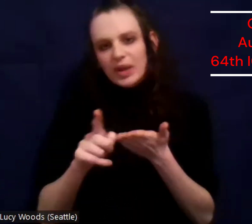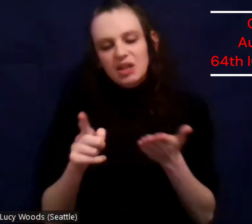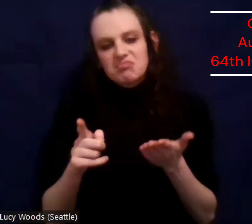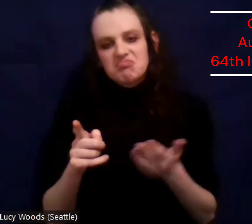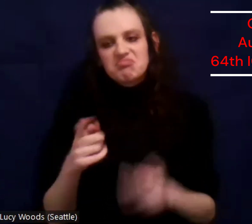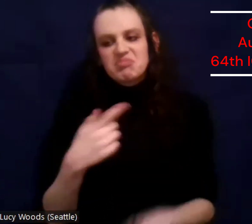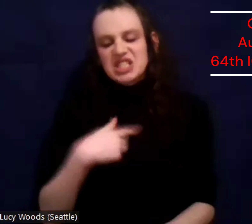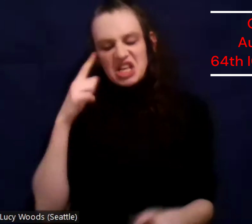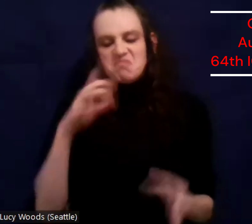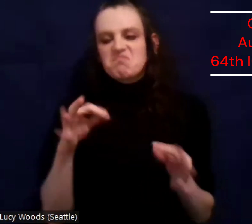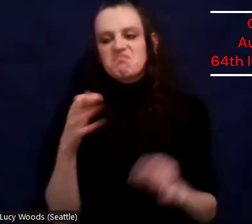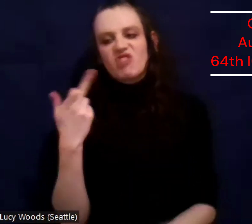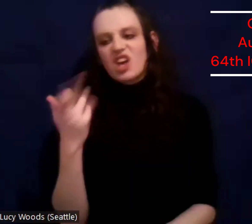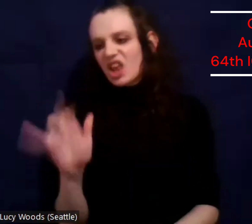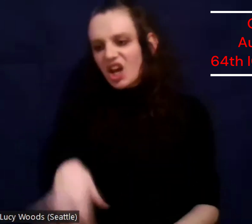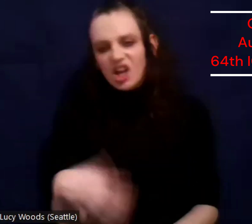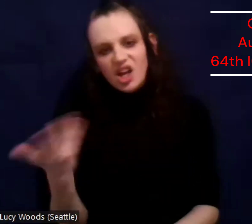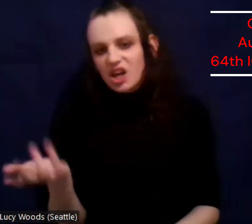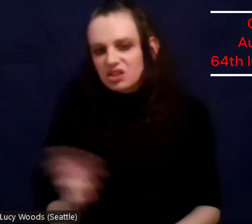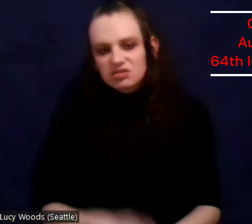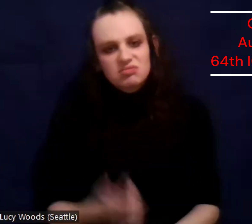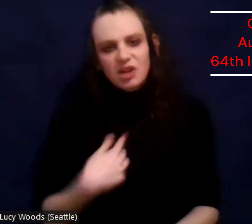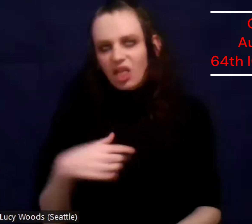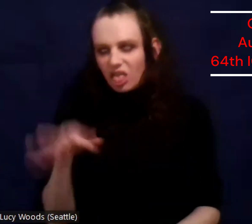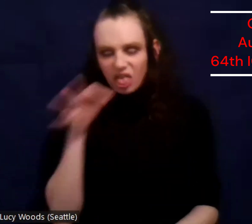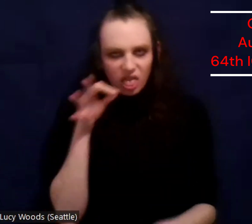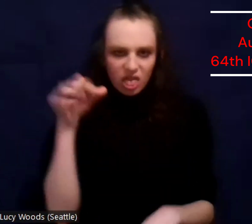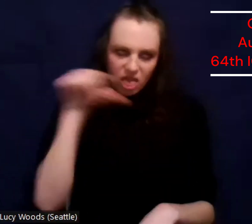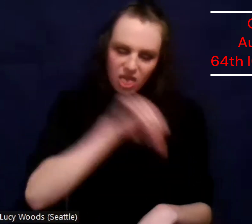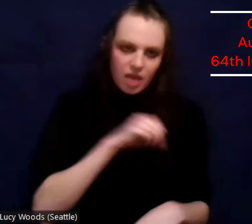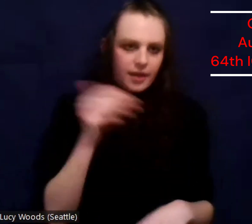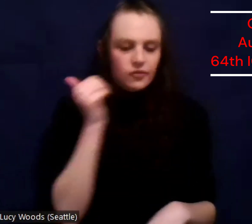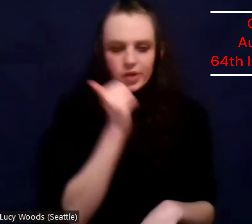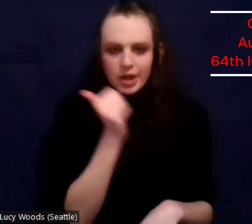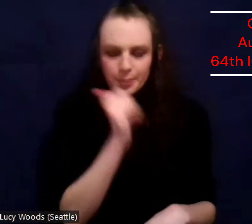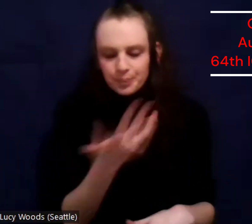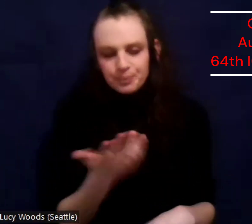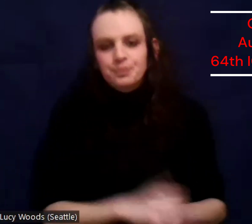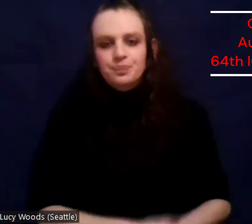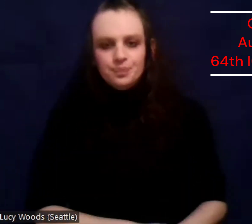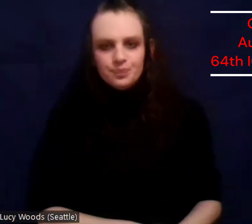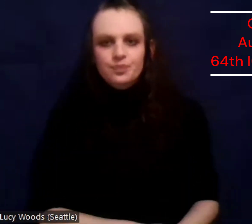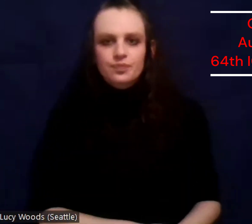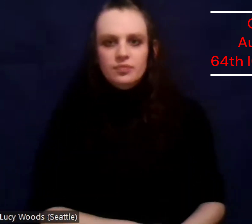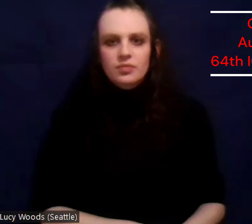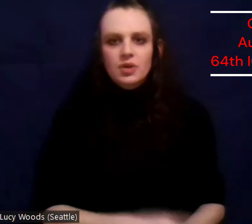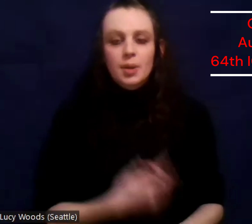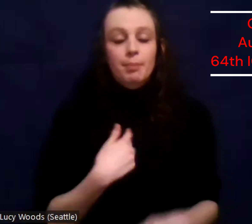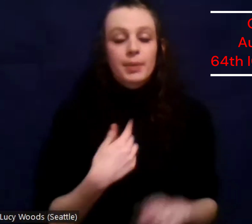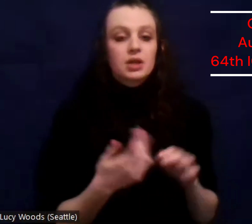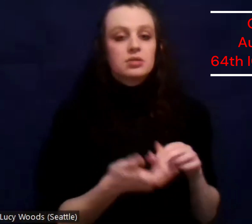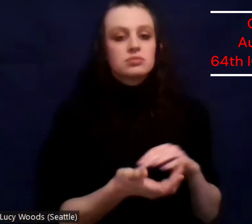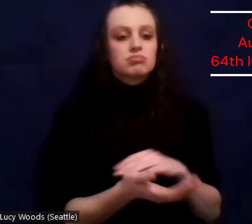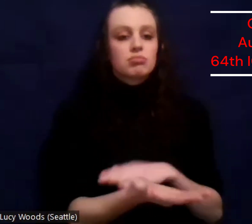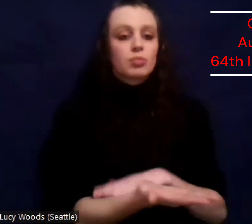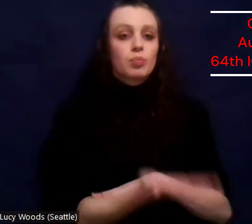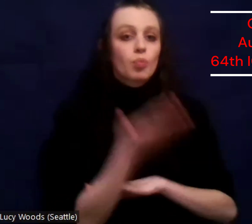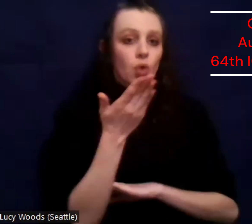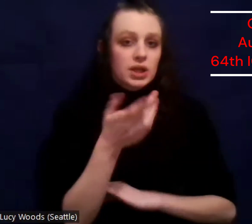and just got high and drunk every single day. I was a morning drinker and a morning